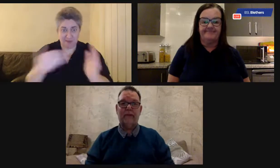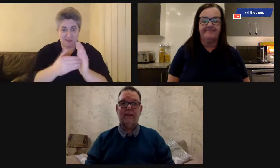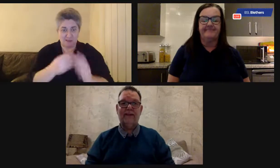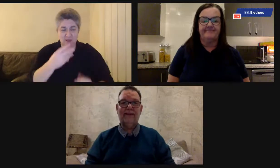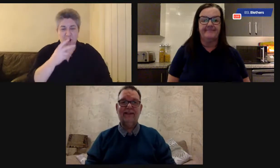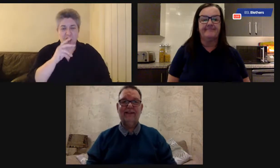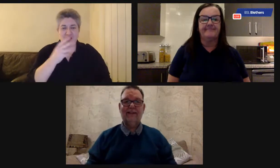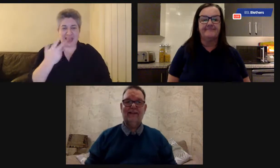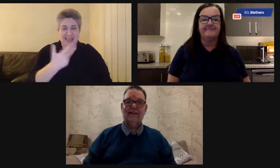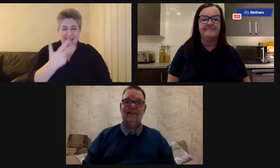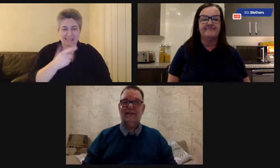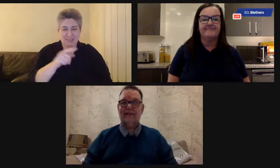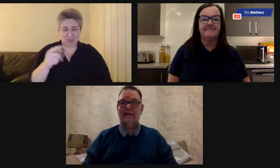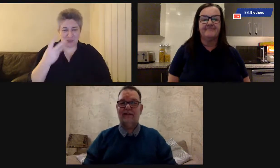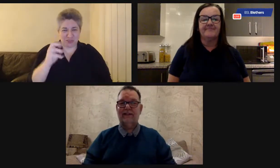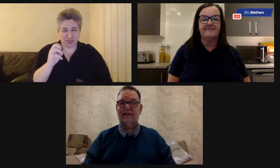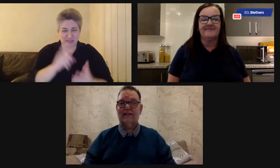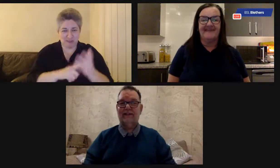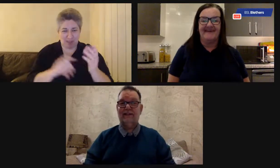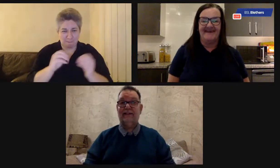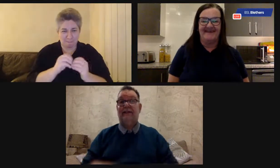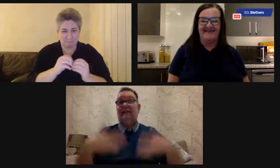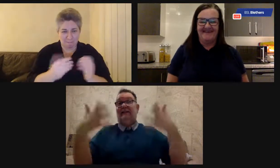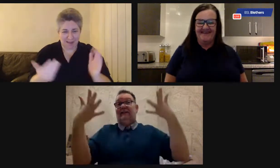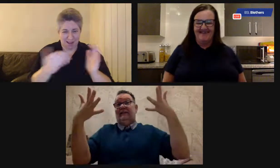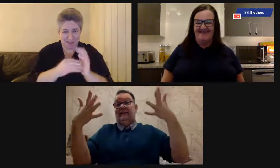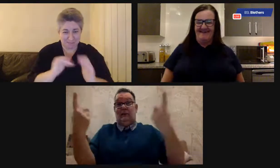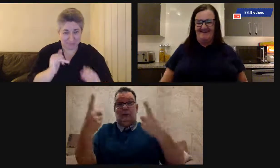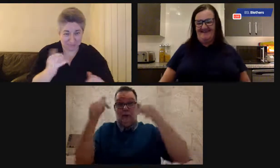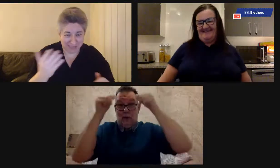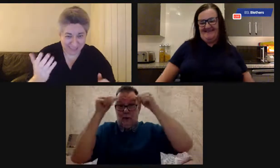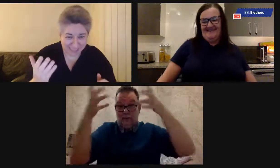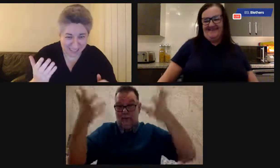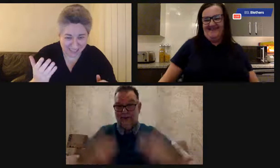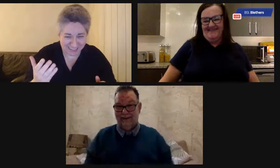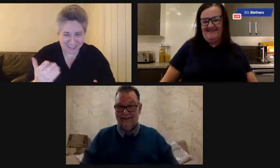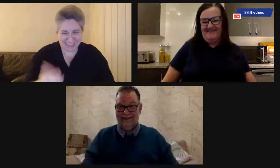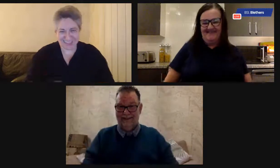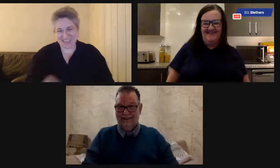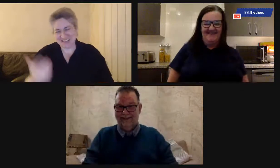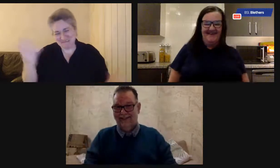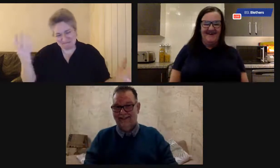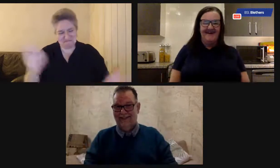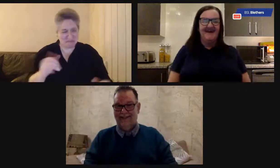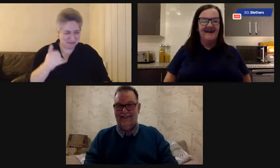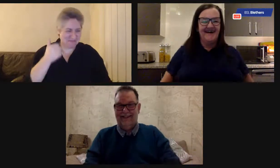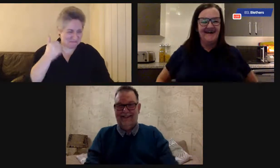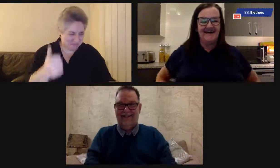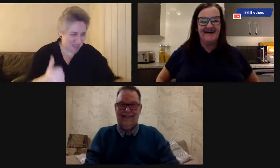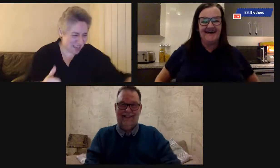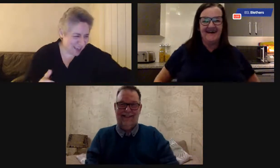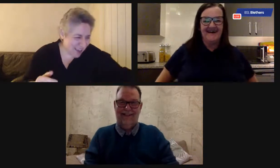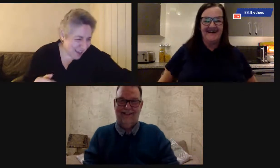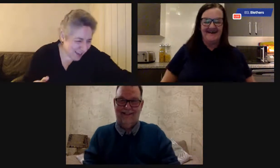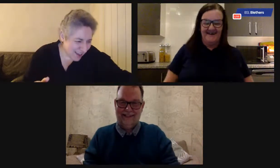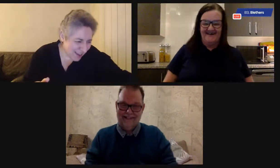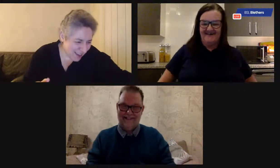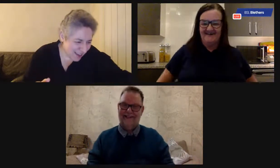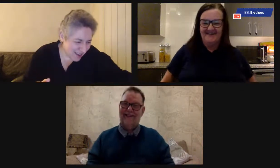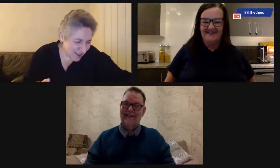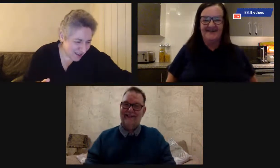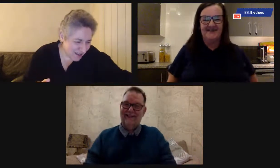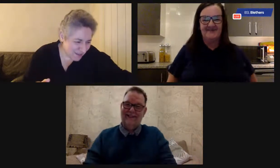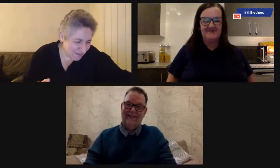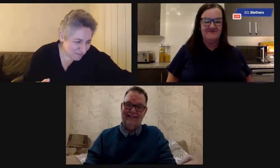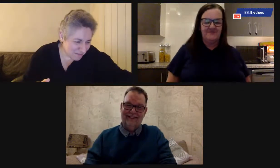it's really a kind of theory thing. So it could be 18 to 30, and then a 40 plus, and then 50 plus. Oh,